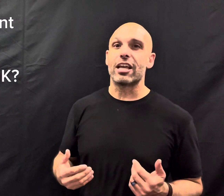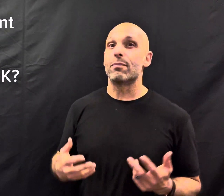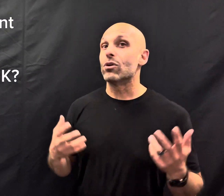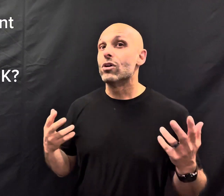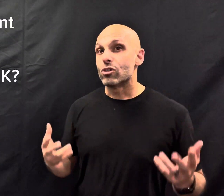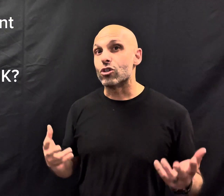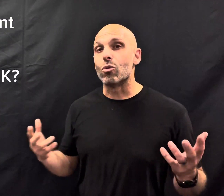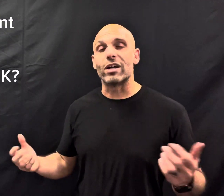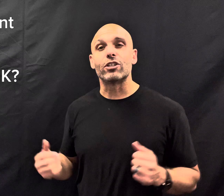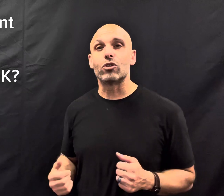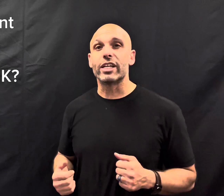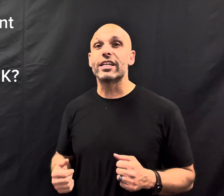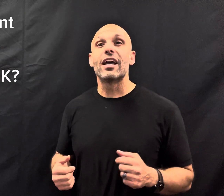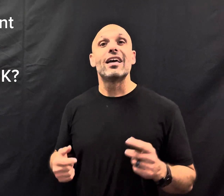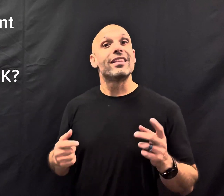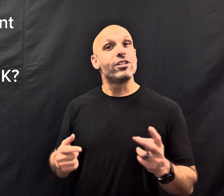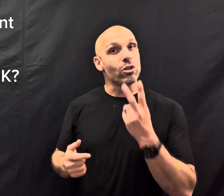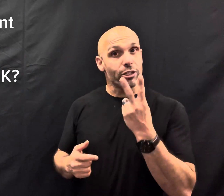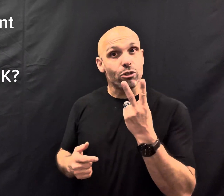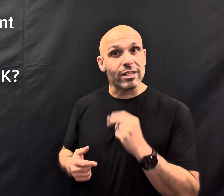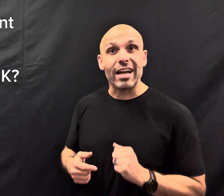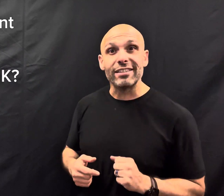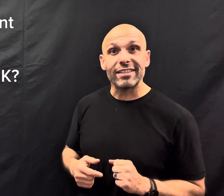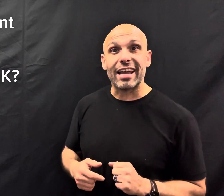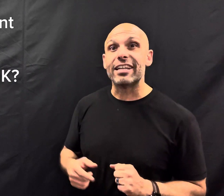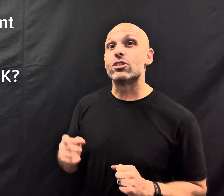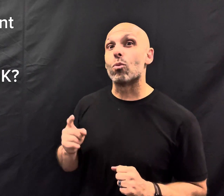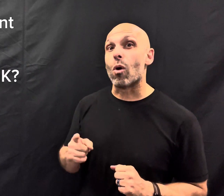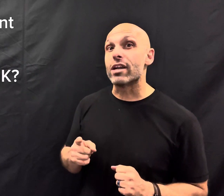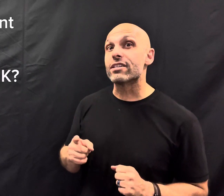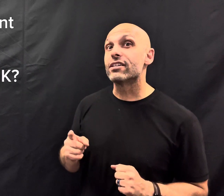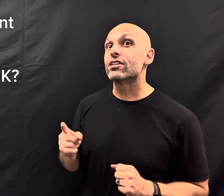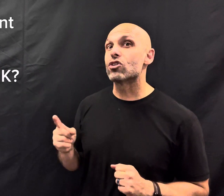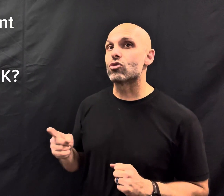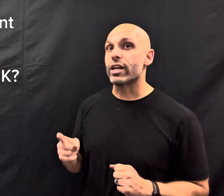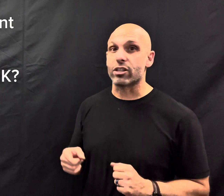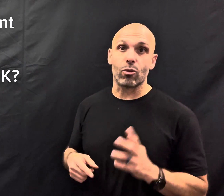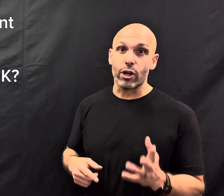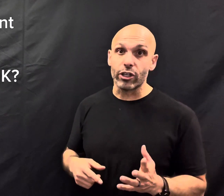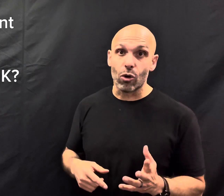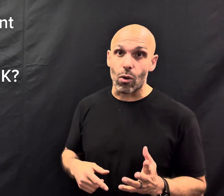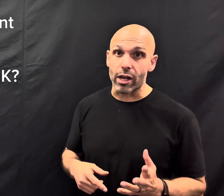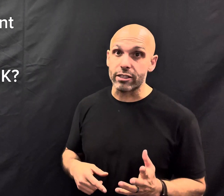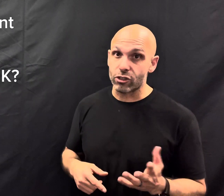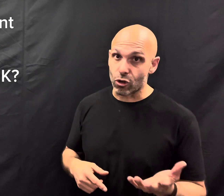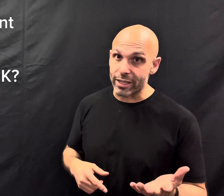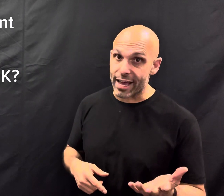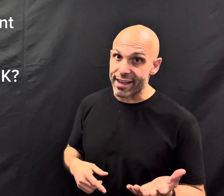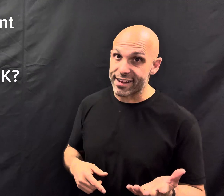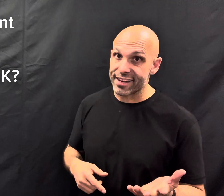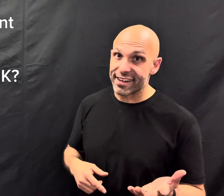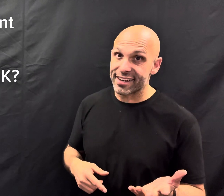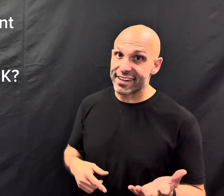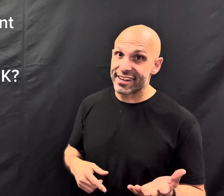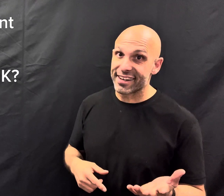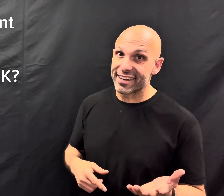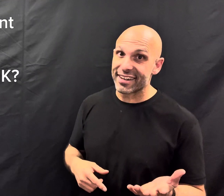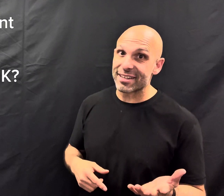table, do you want a drink? This is only 2 signs and it is want, drink. So we already know want, show me that.